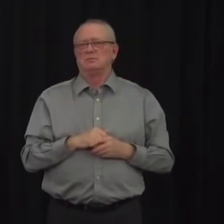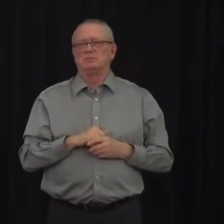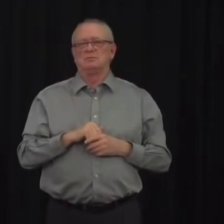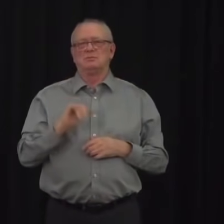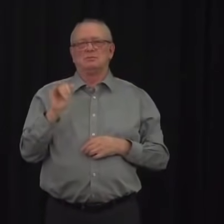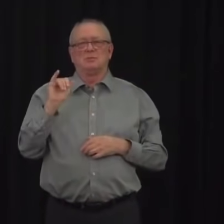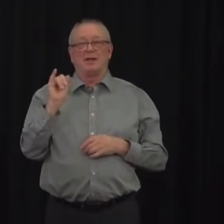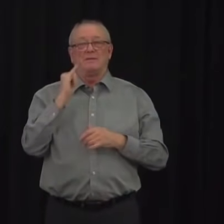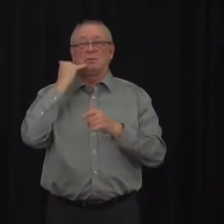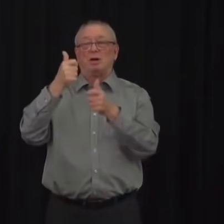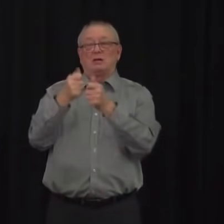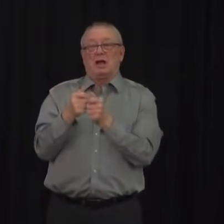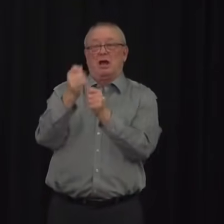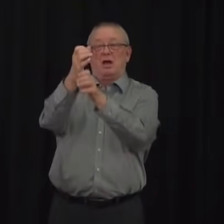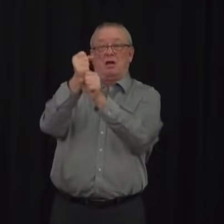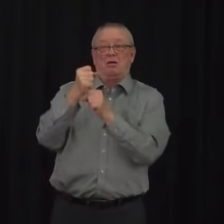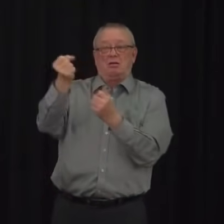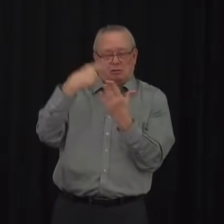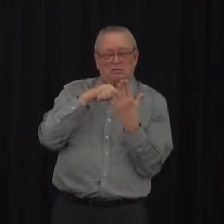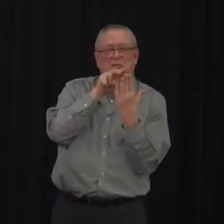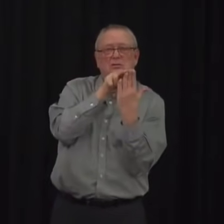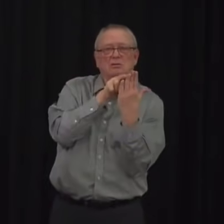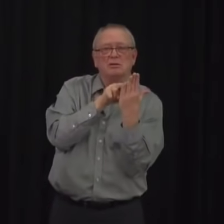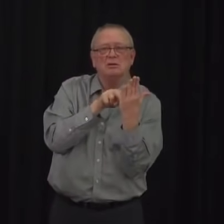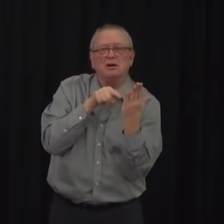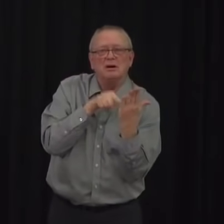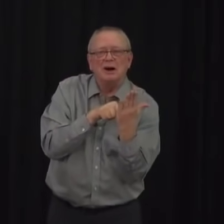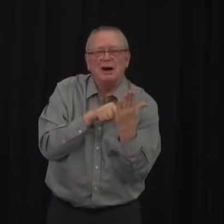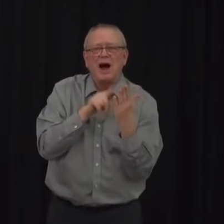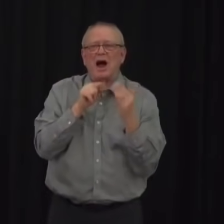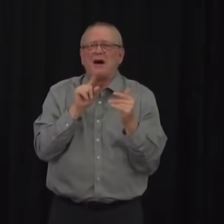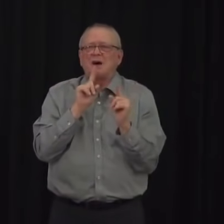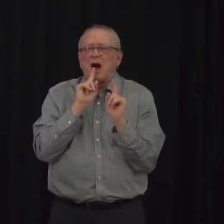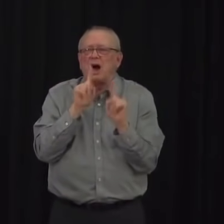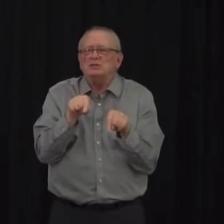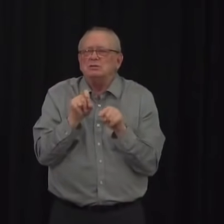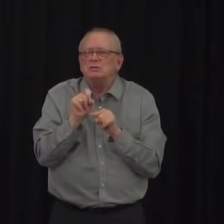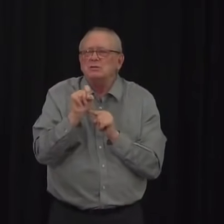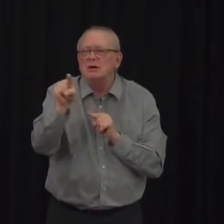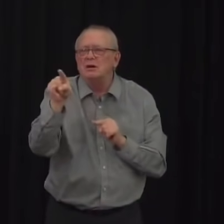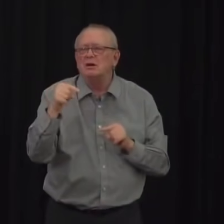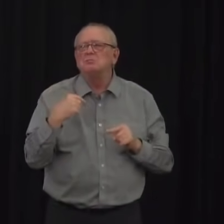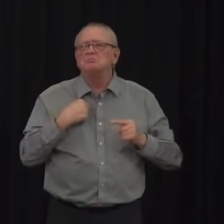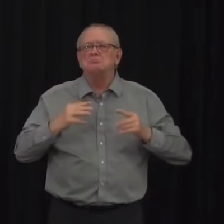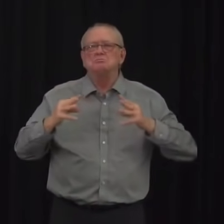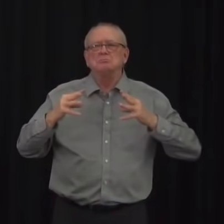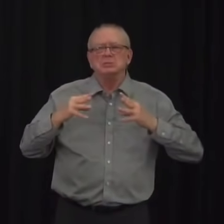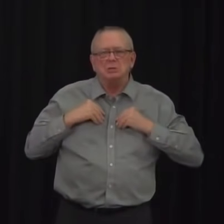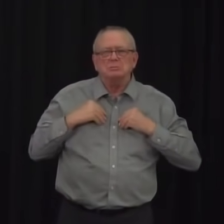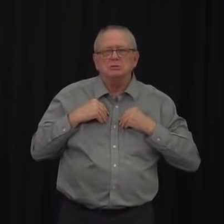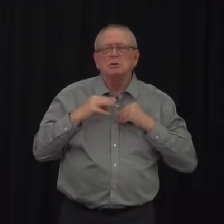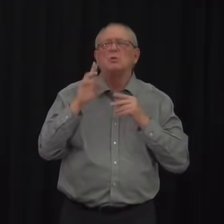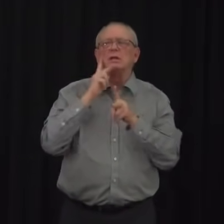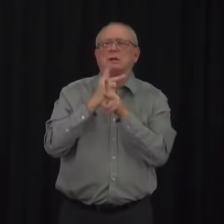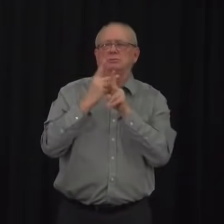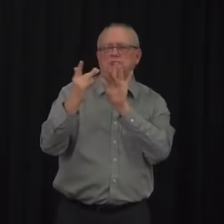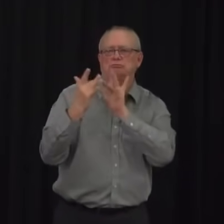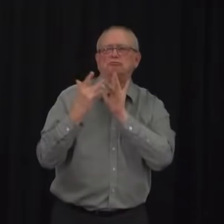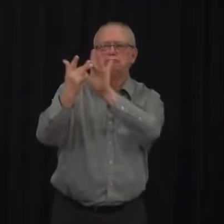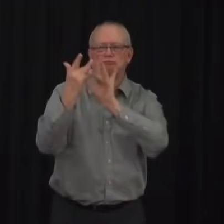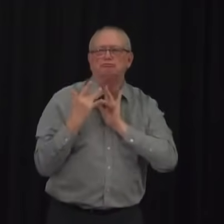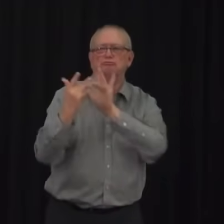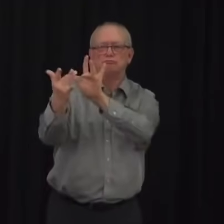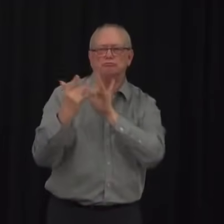can determine what additional follow-up may be required. Finally, if you are an event organizer and are asked to